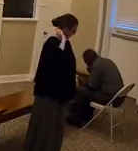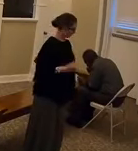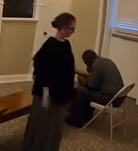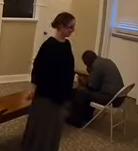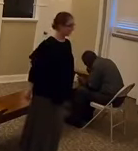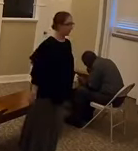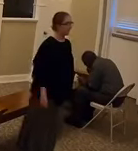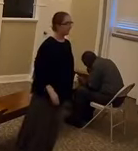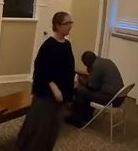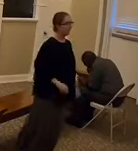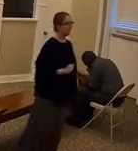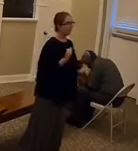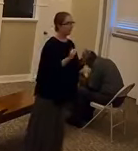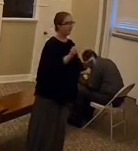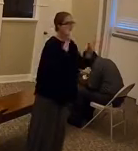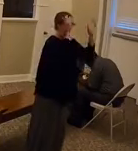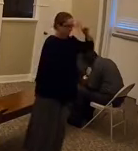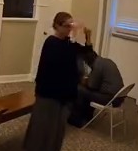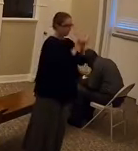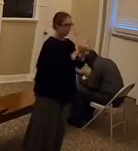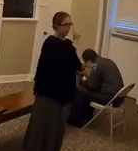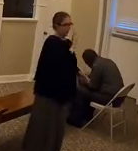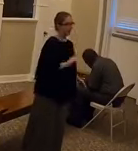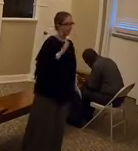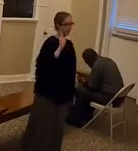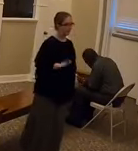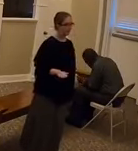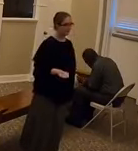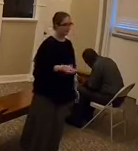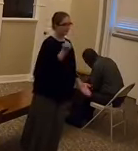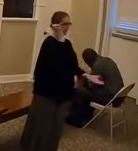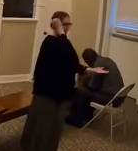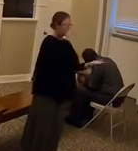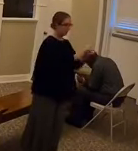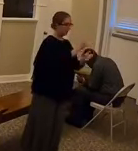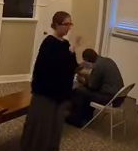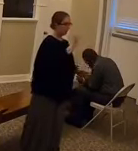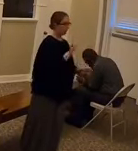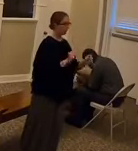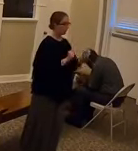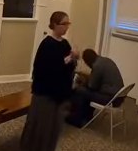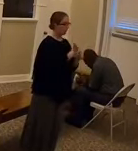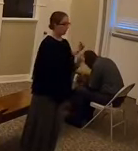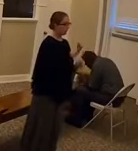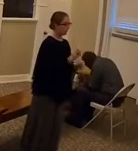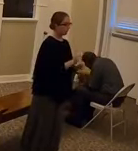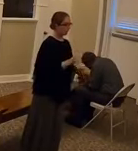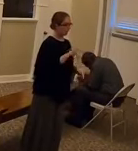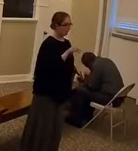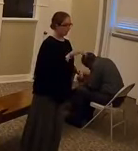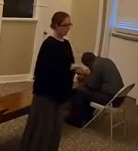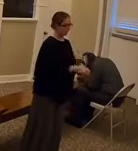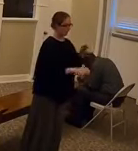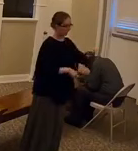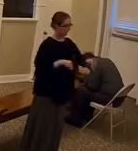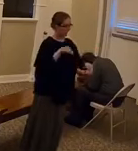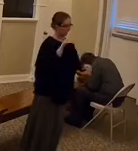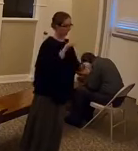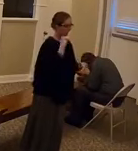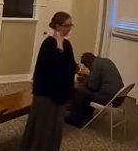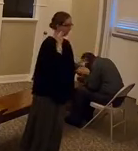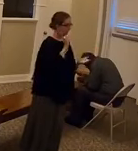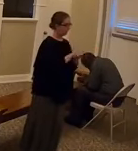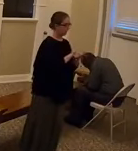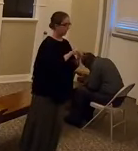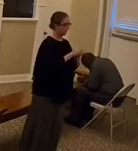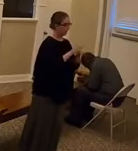Hallelujah. Can you imagine that king's kid that's been adopted walking behind him in a procession? And there's some of his